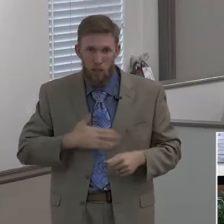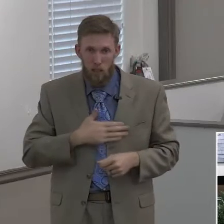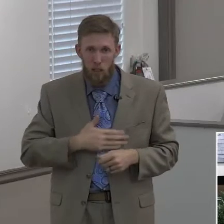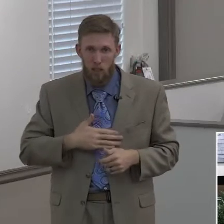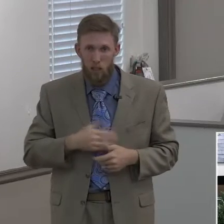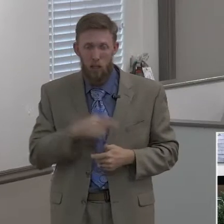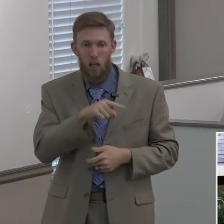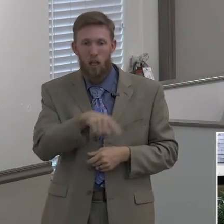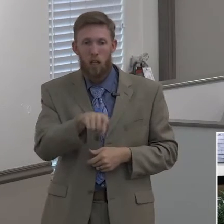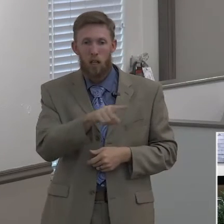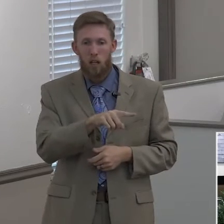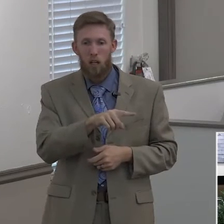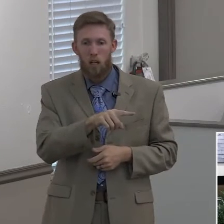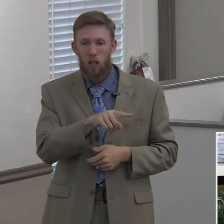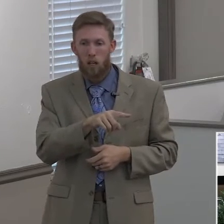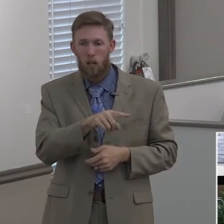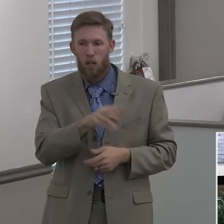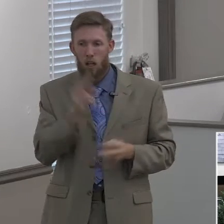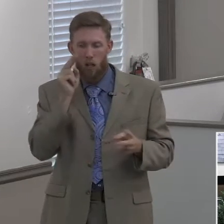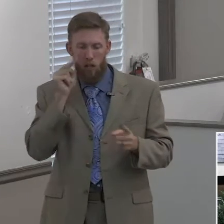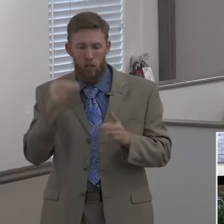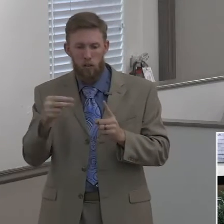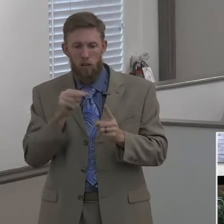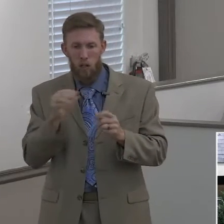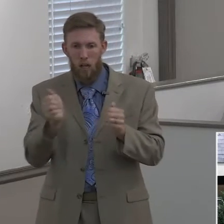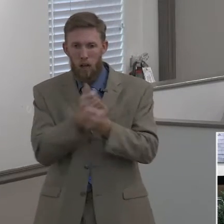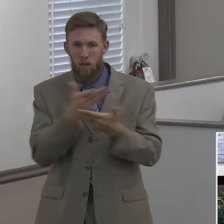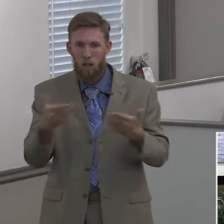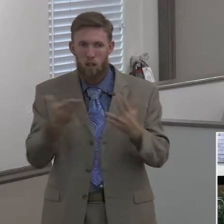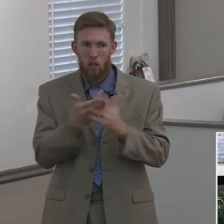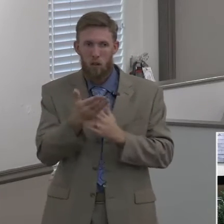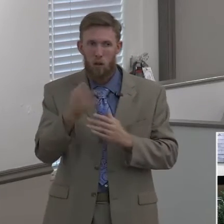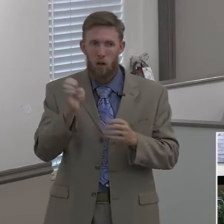me now, they run everything through their emotions.